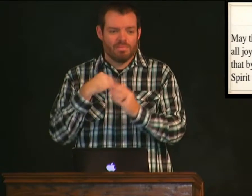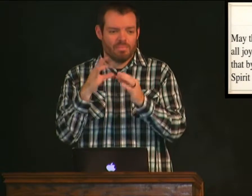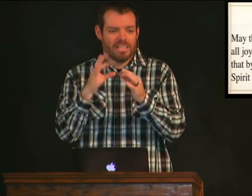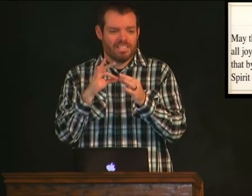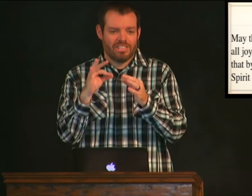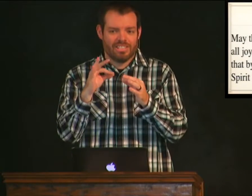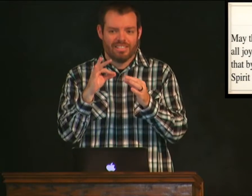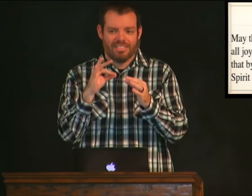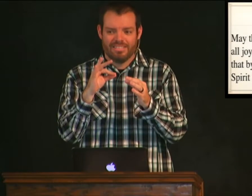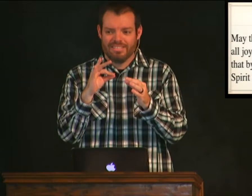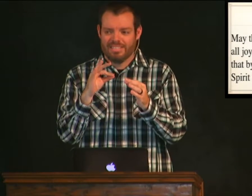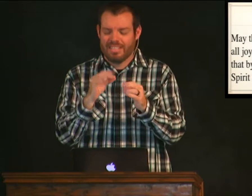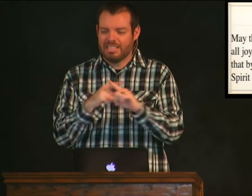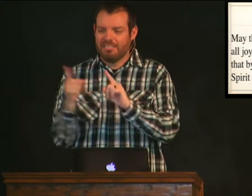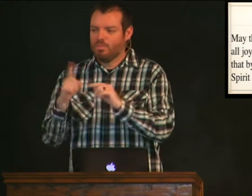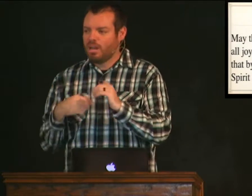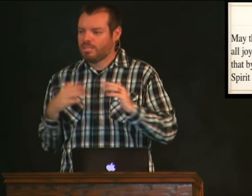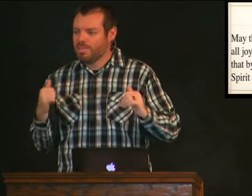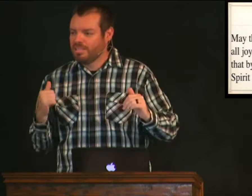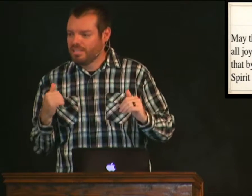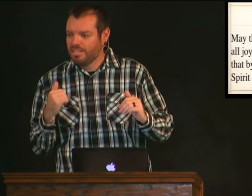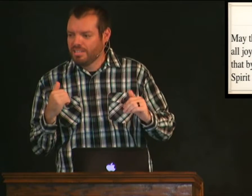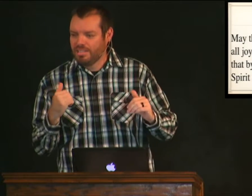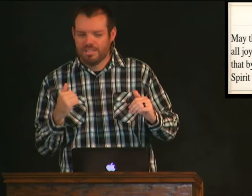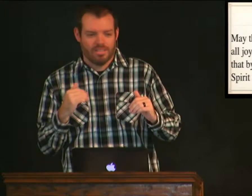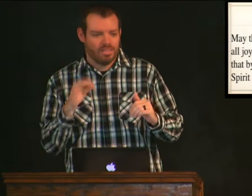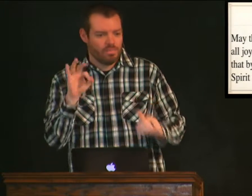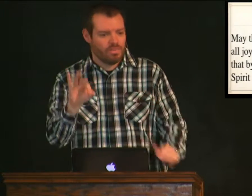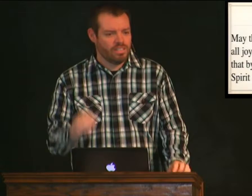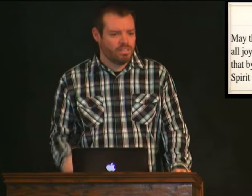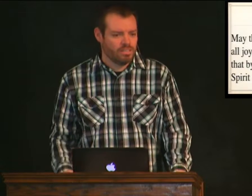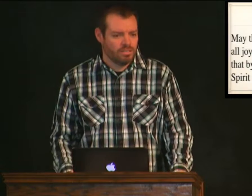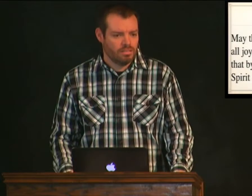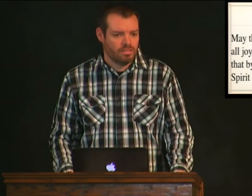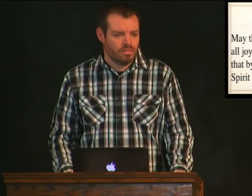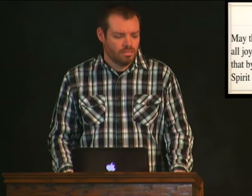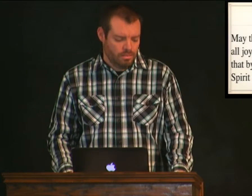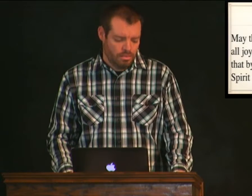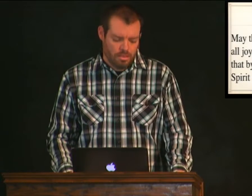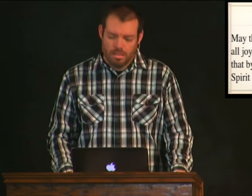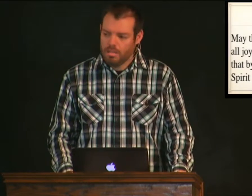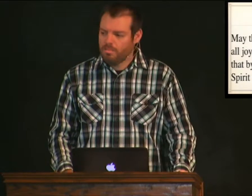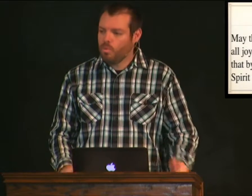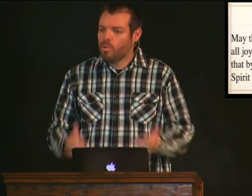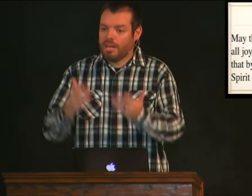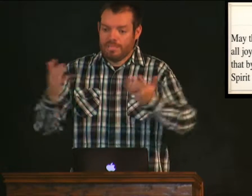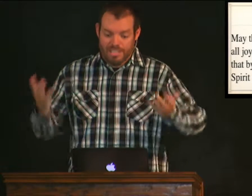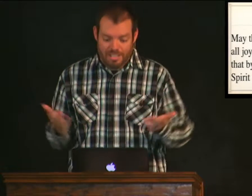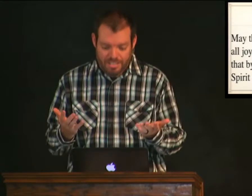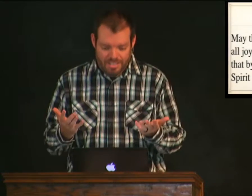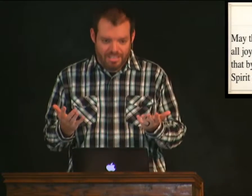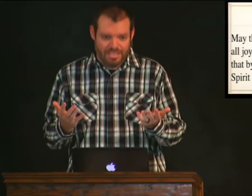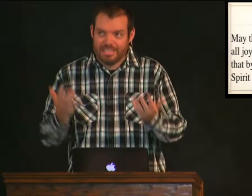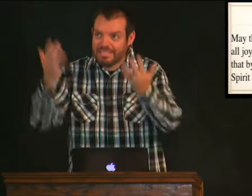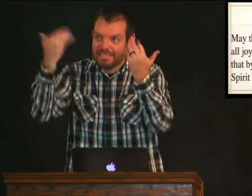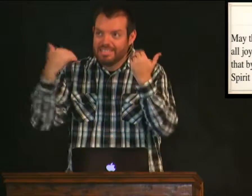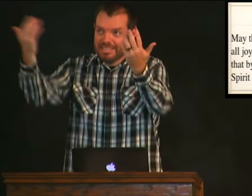Sometimes he gives me a message that's different where I was supposed to preach. But when I'm